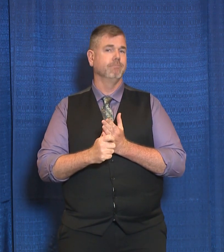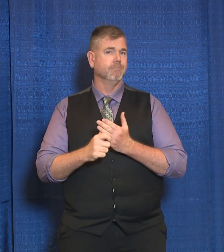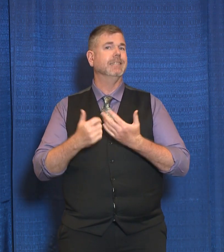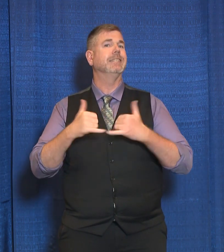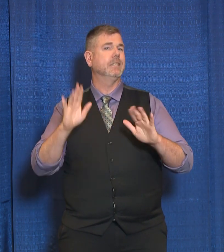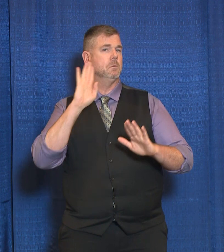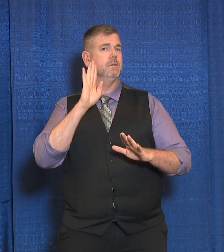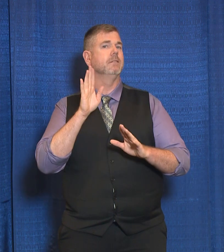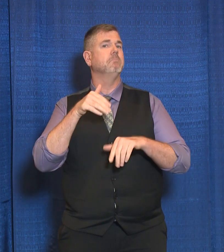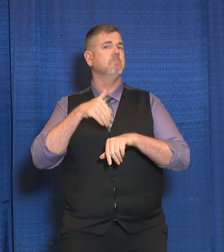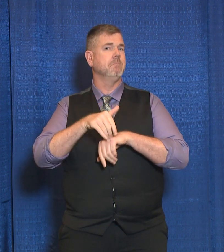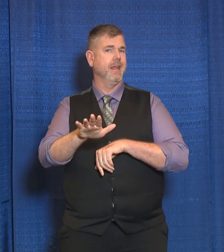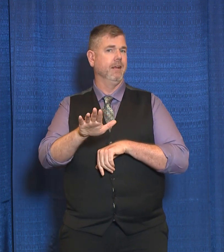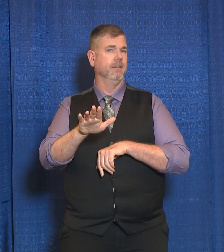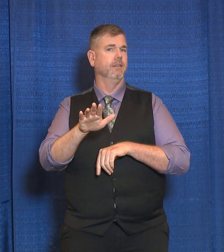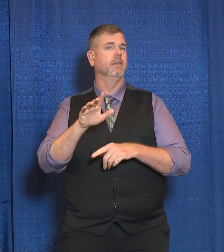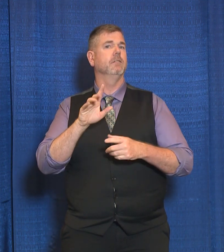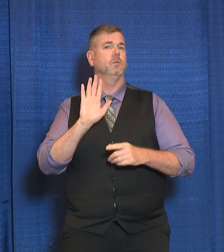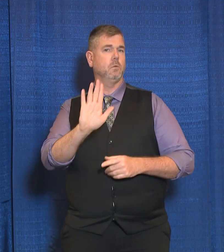not request one.